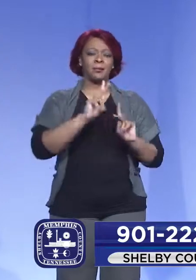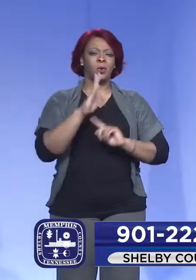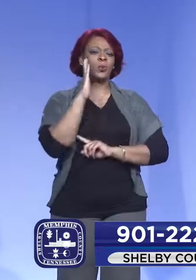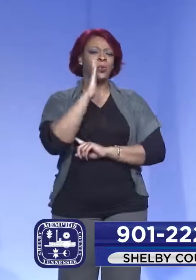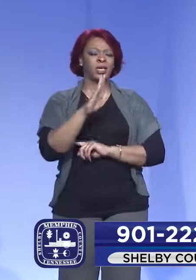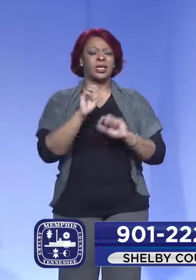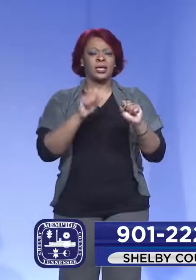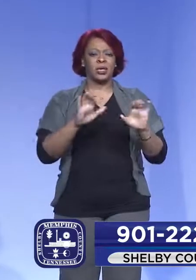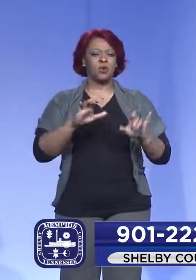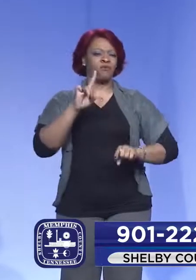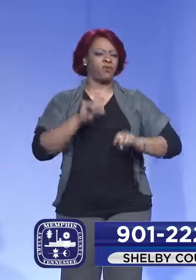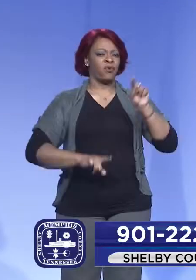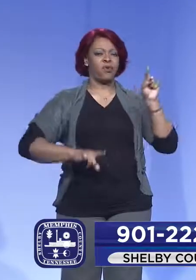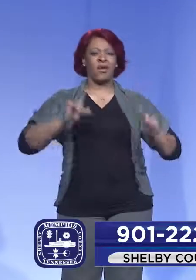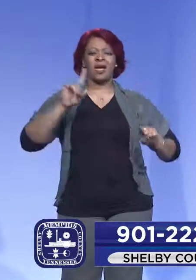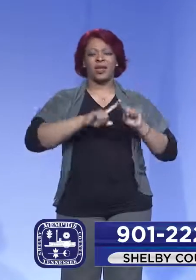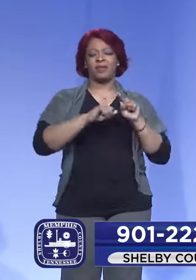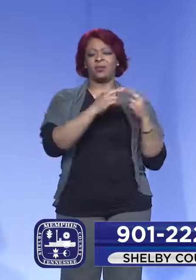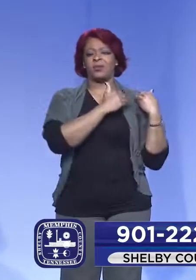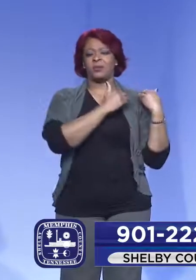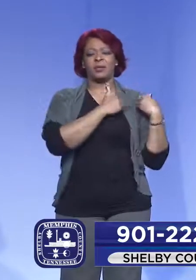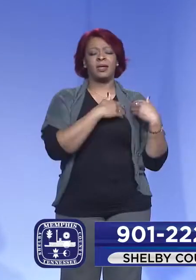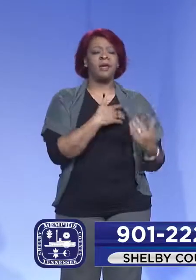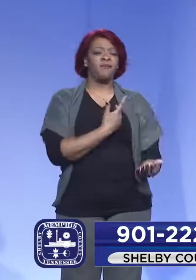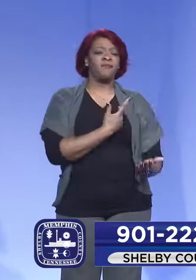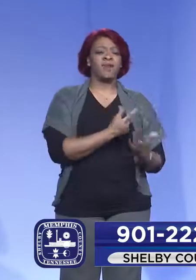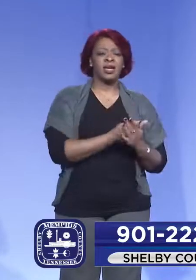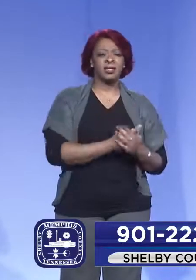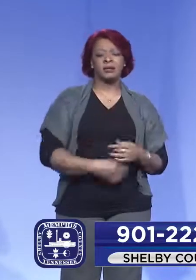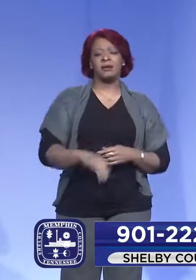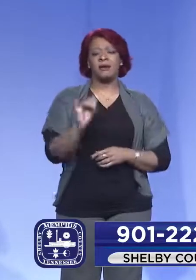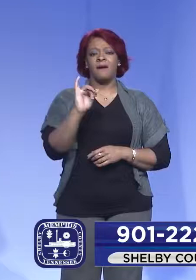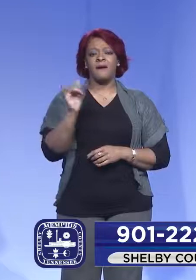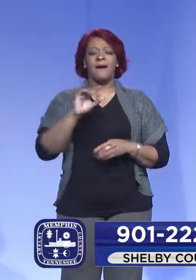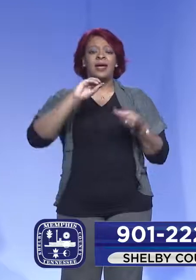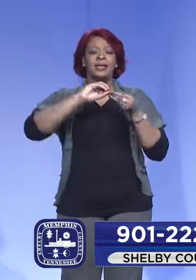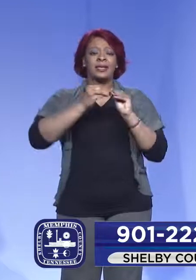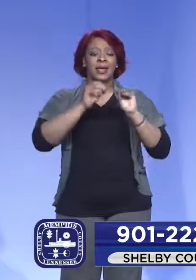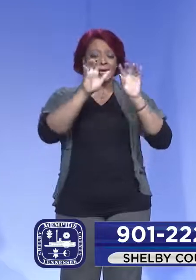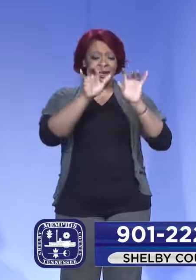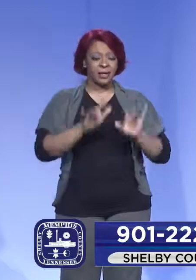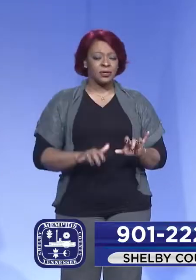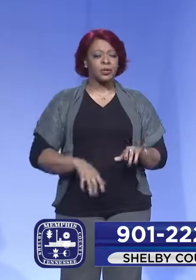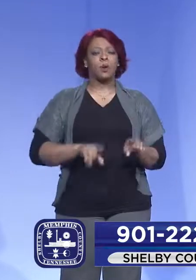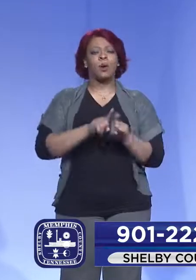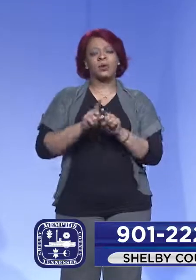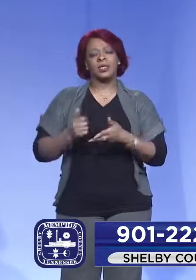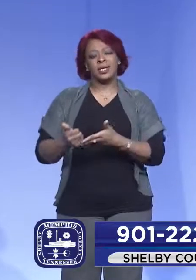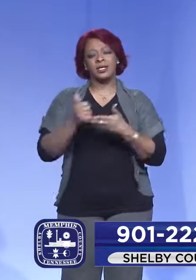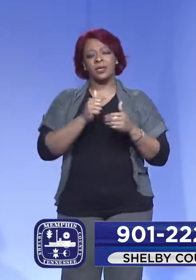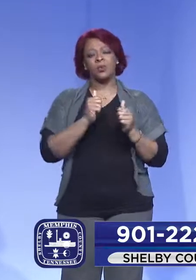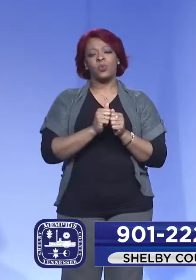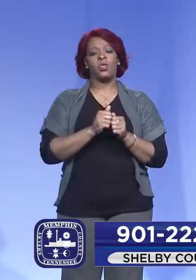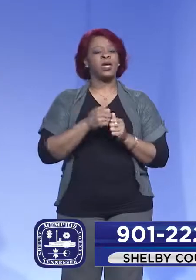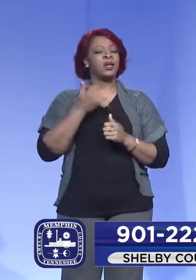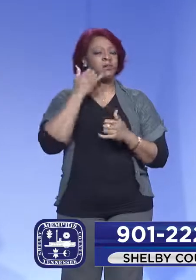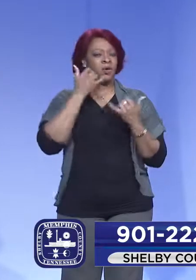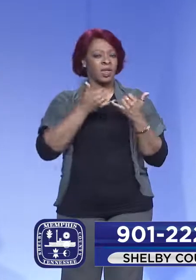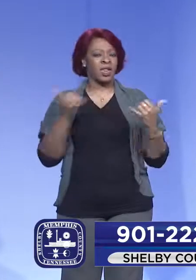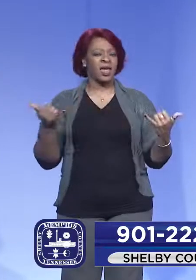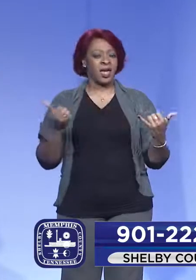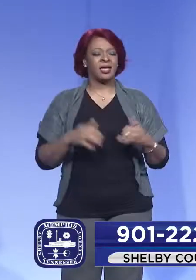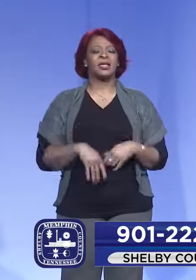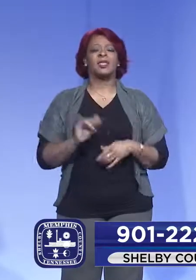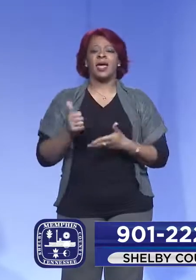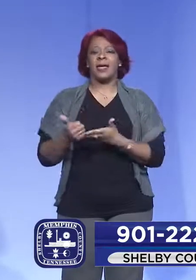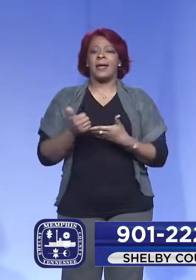that can do a variety of things, give vaccine, but also data entry and also assist with the SHOT line. So that will